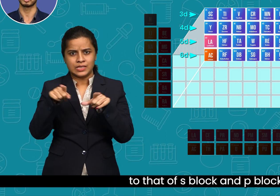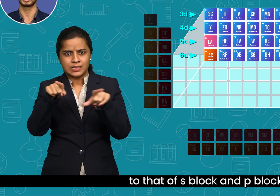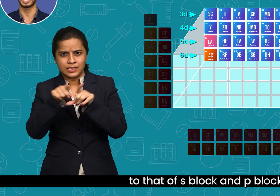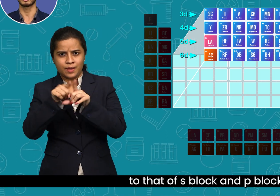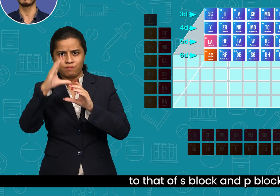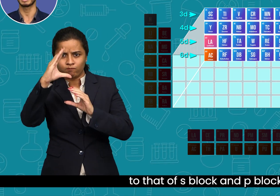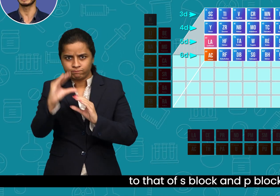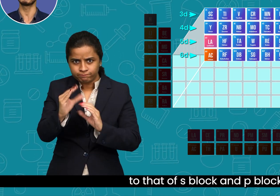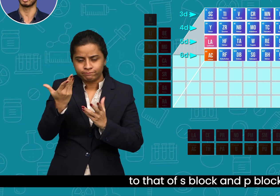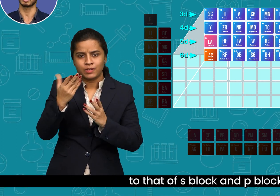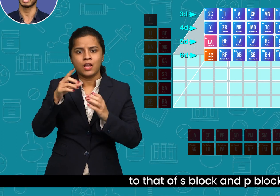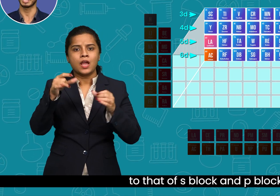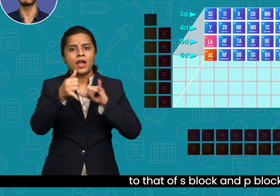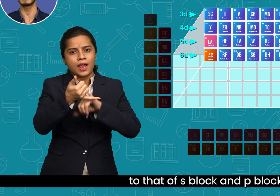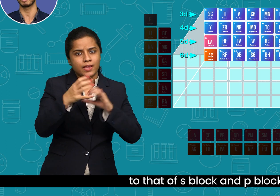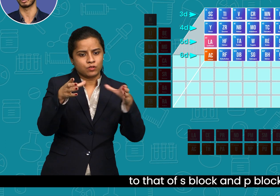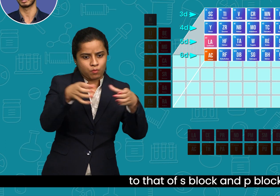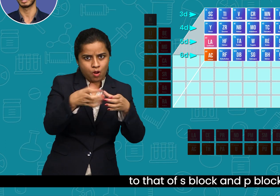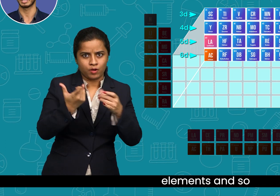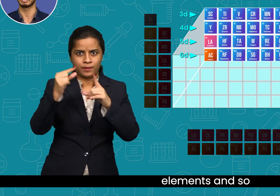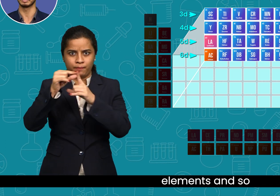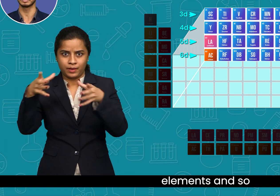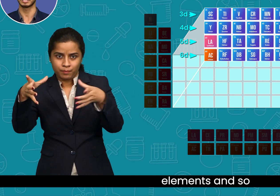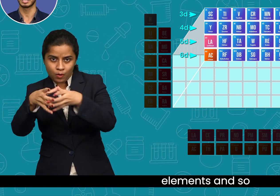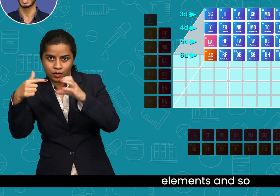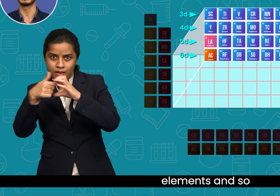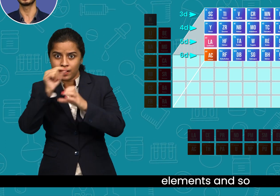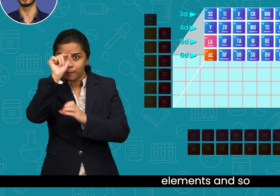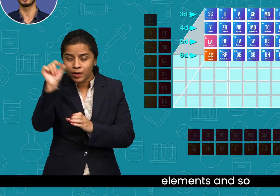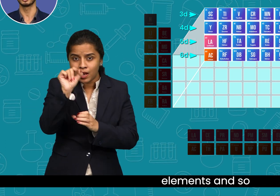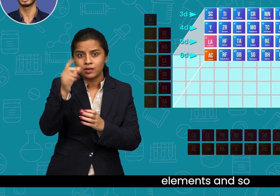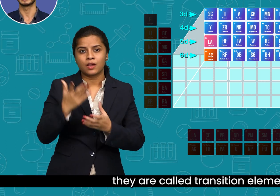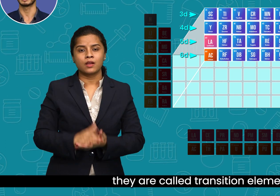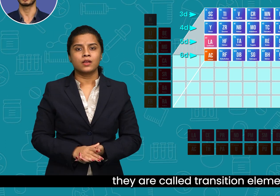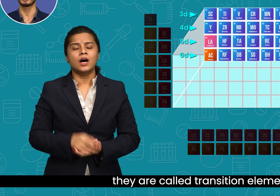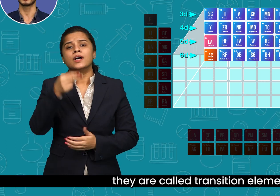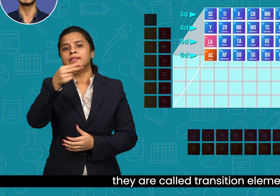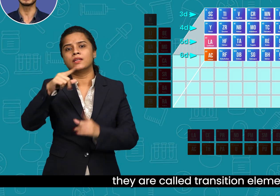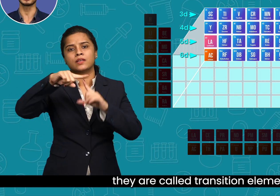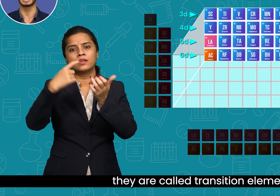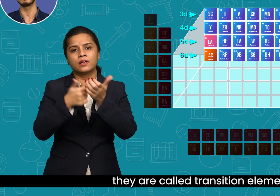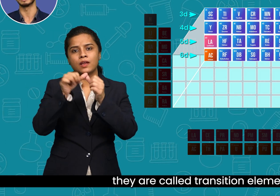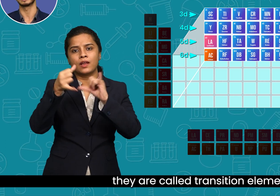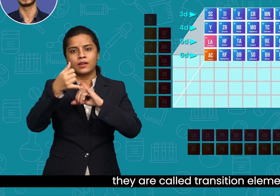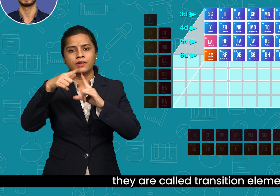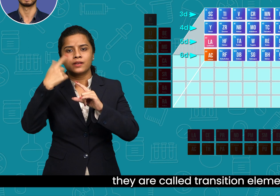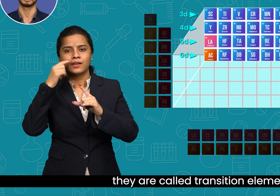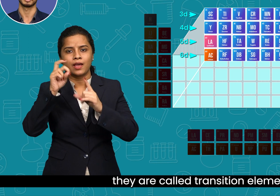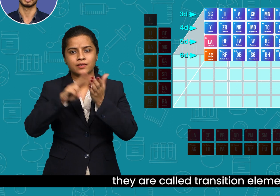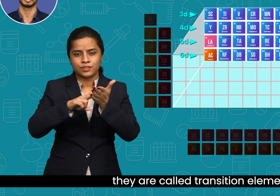intermediate to that of S block and P block elements, and so they are called transition